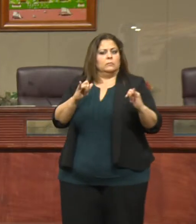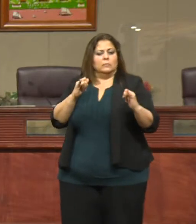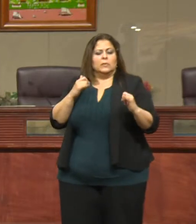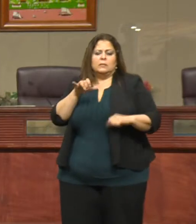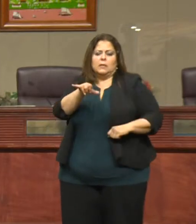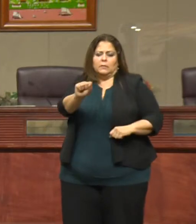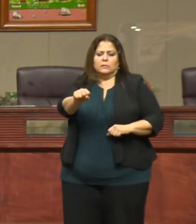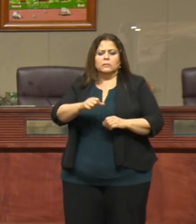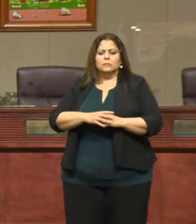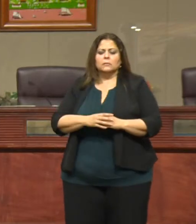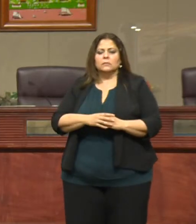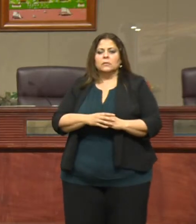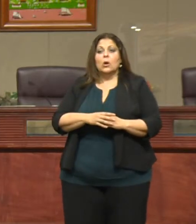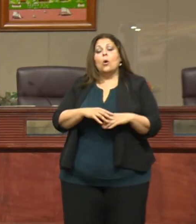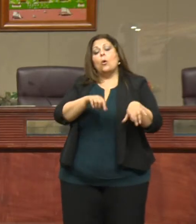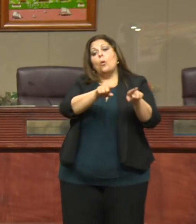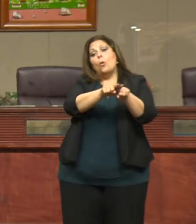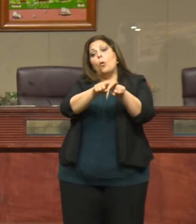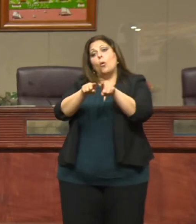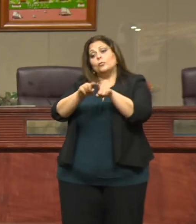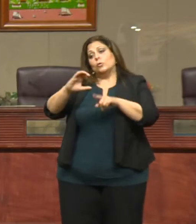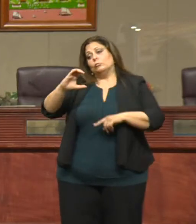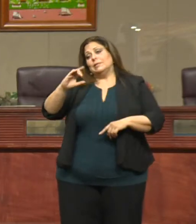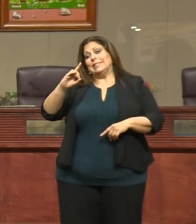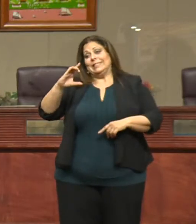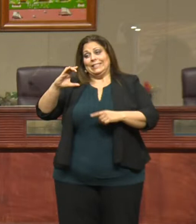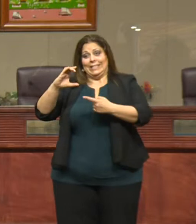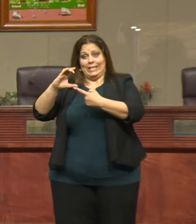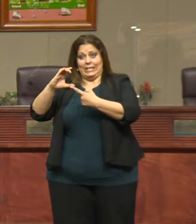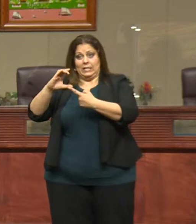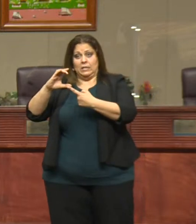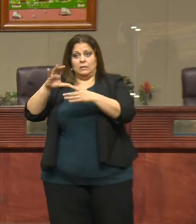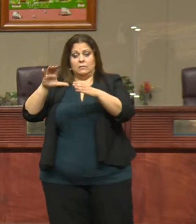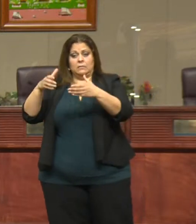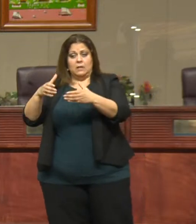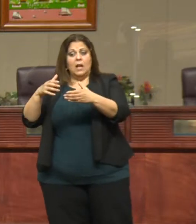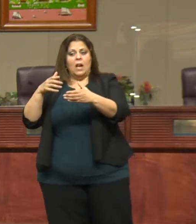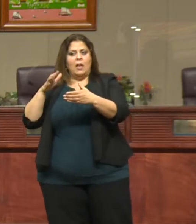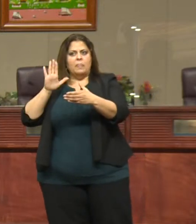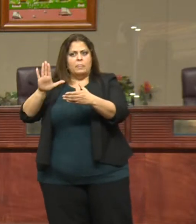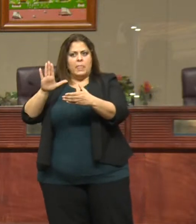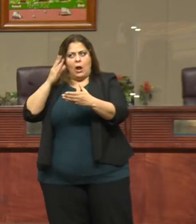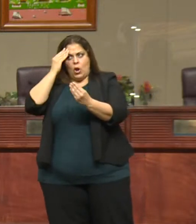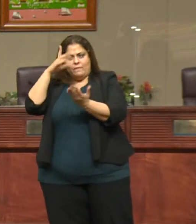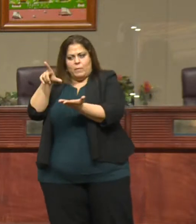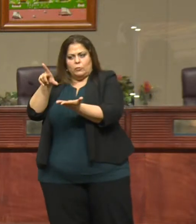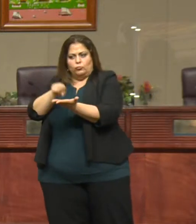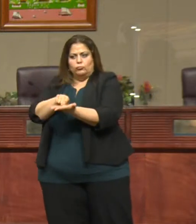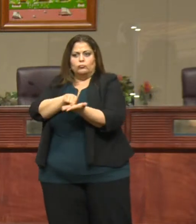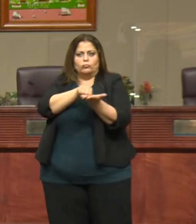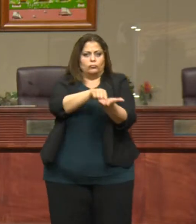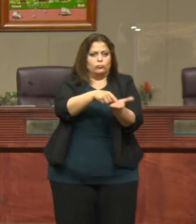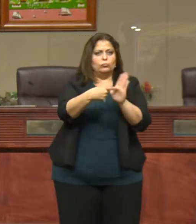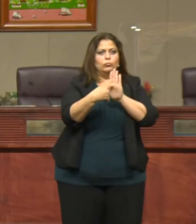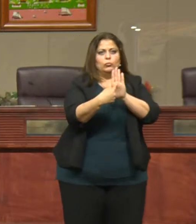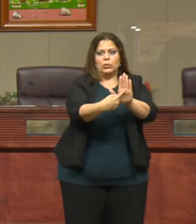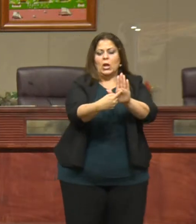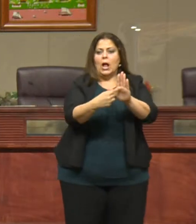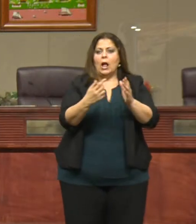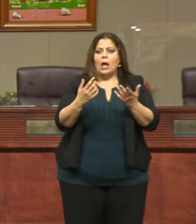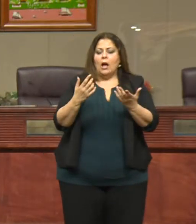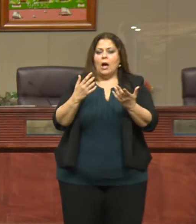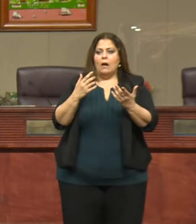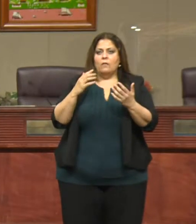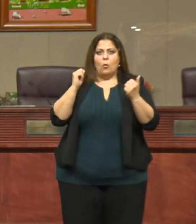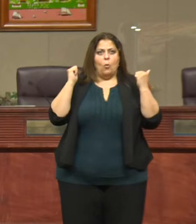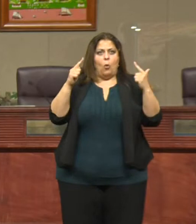There is also, the CDC has publicly published its data about how many sequences are received from all